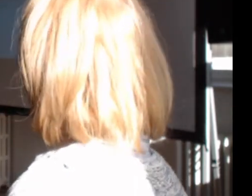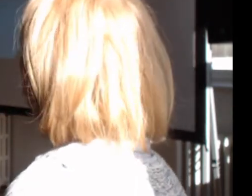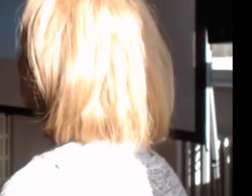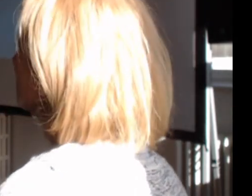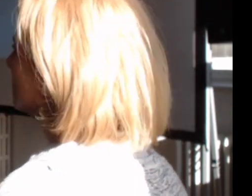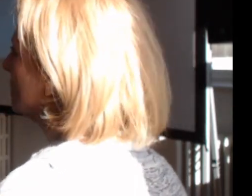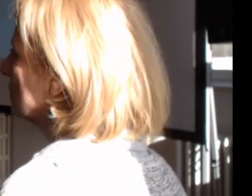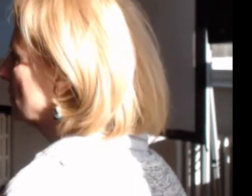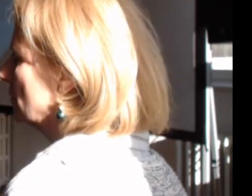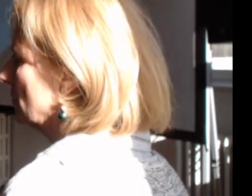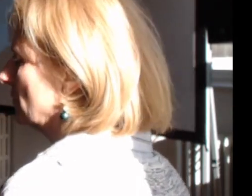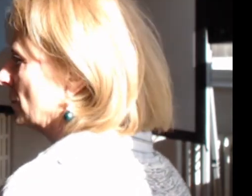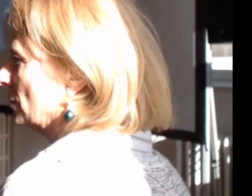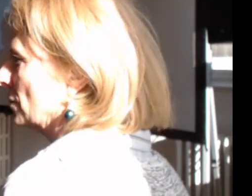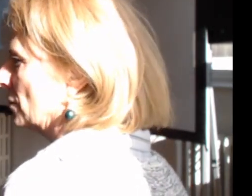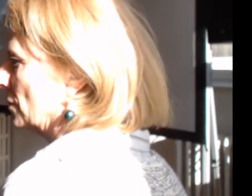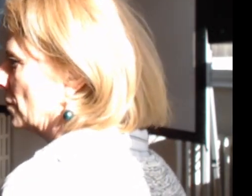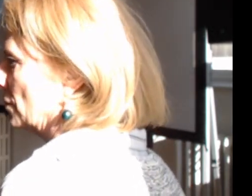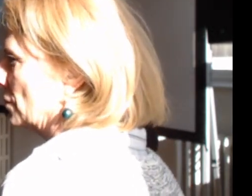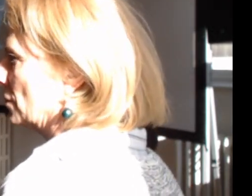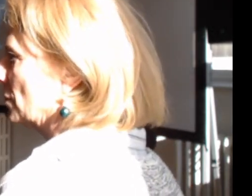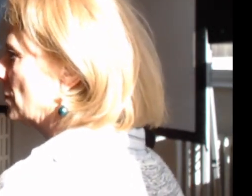question.